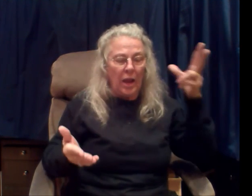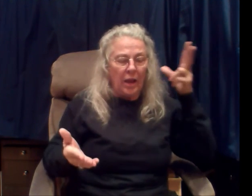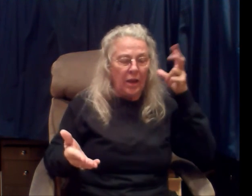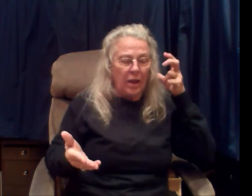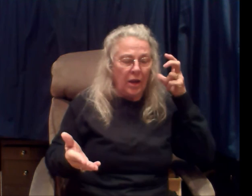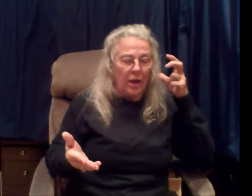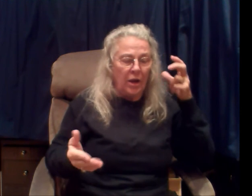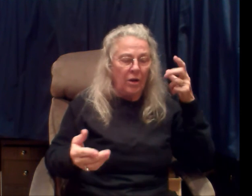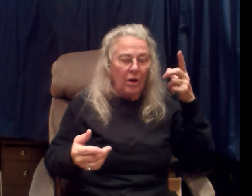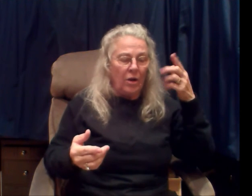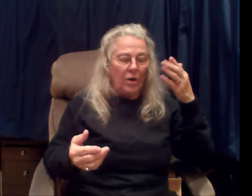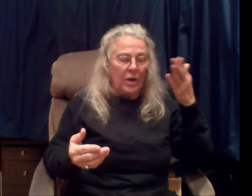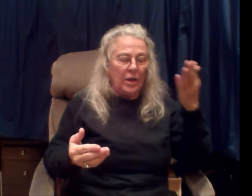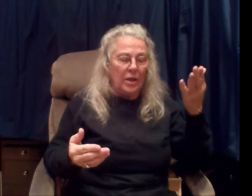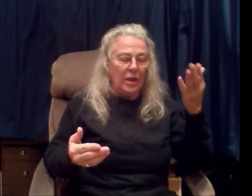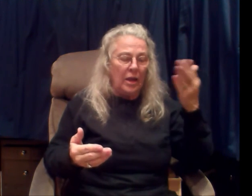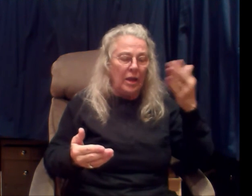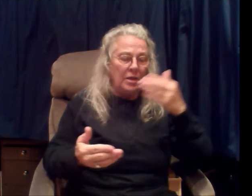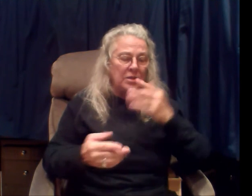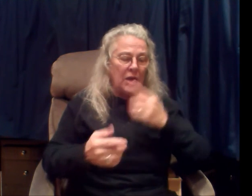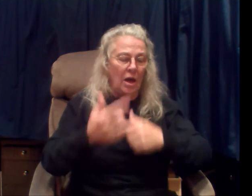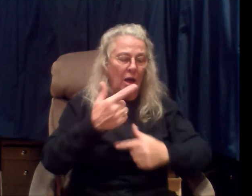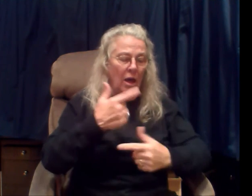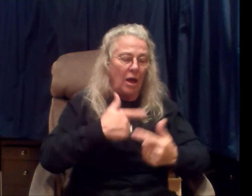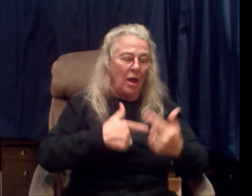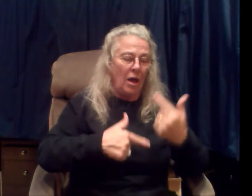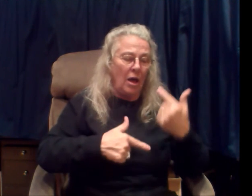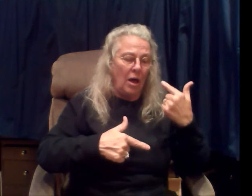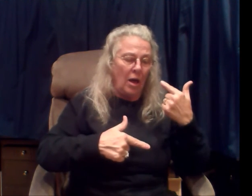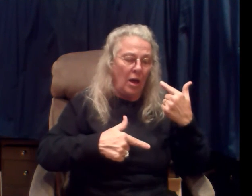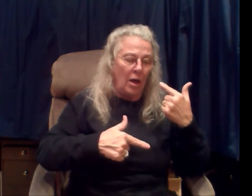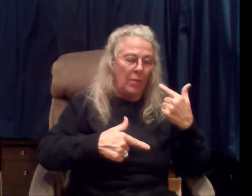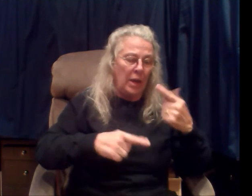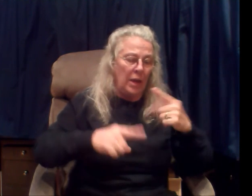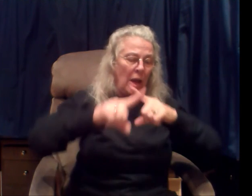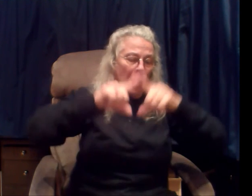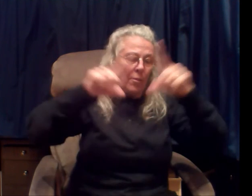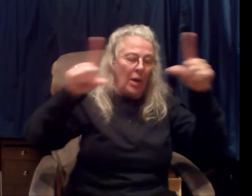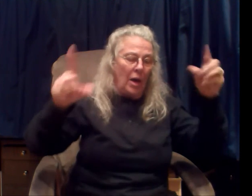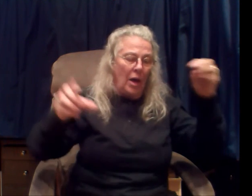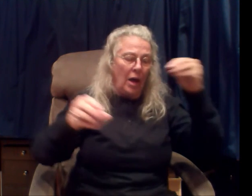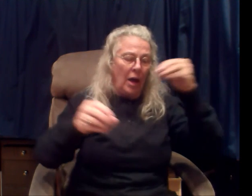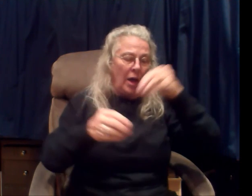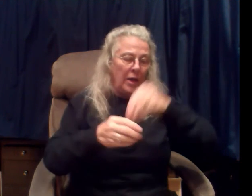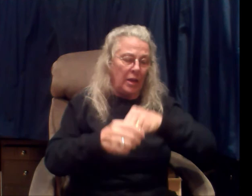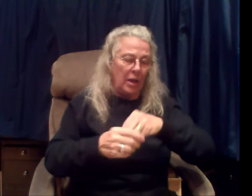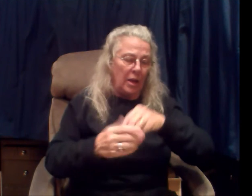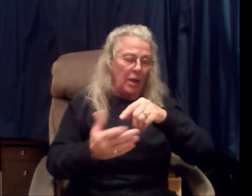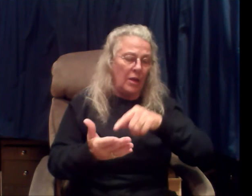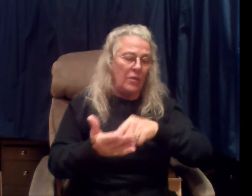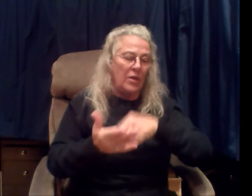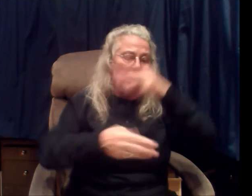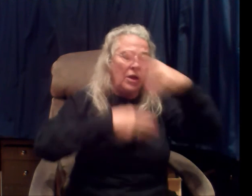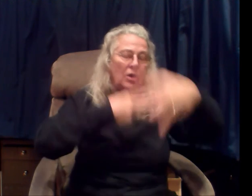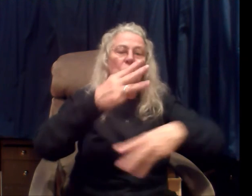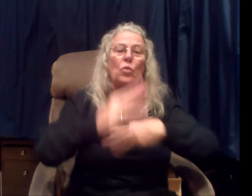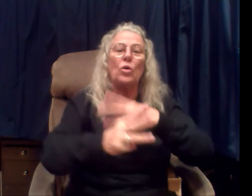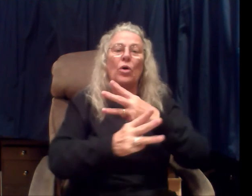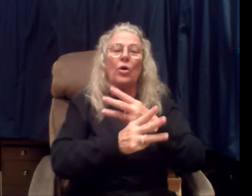may hear his coming, but in this